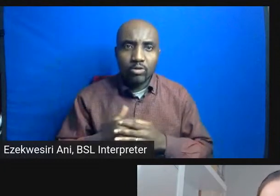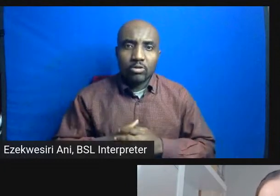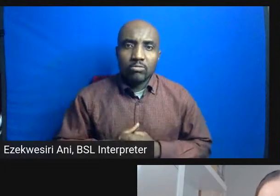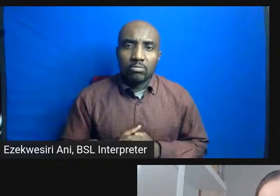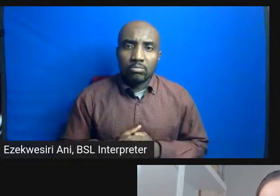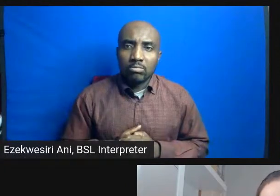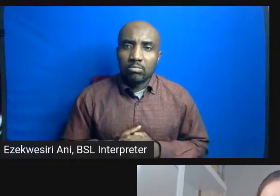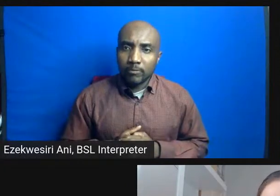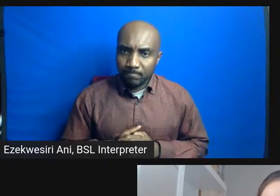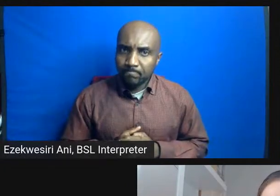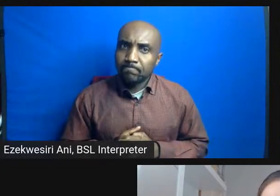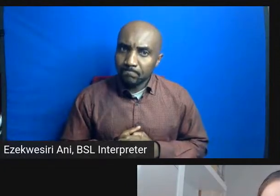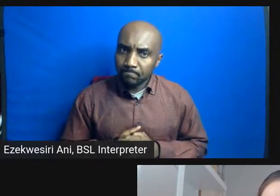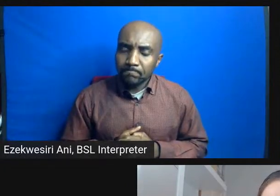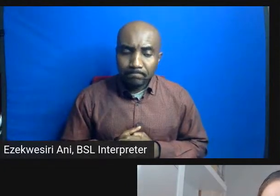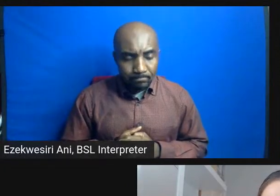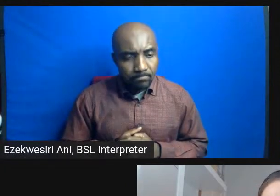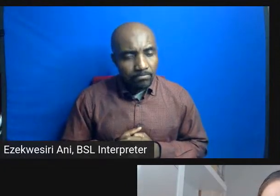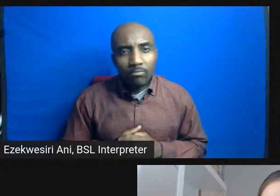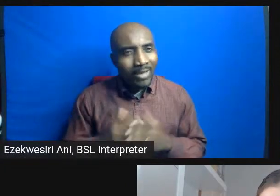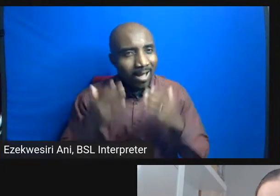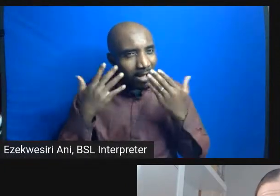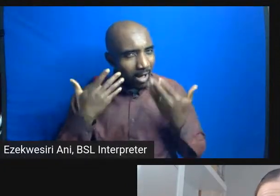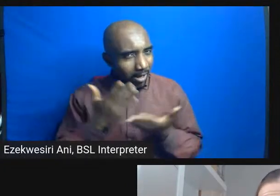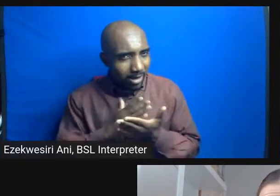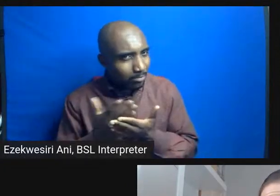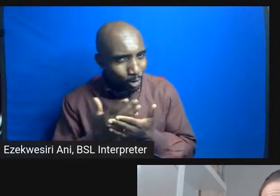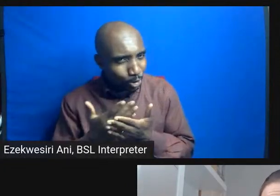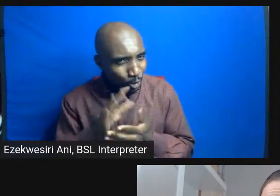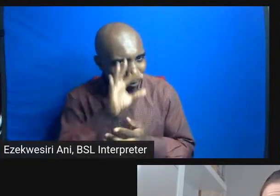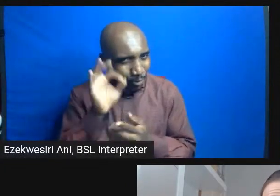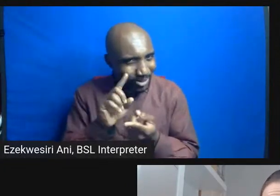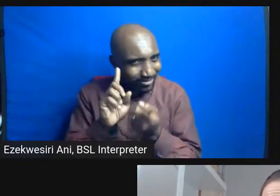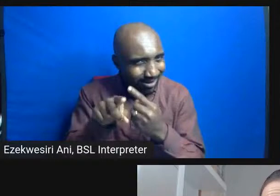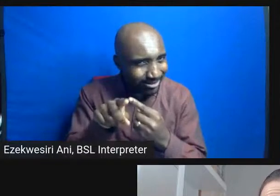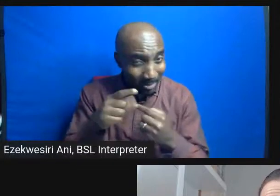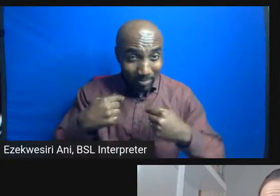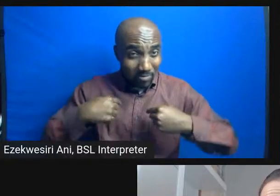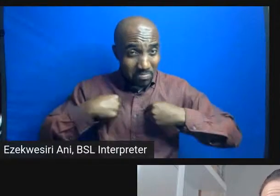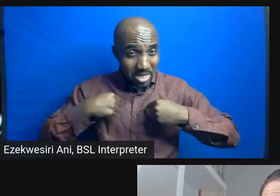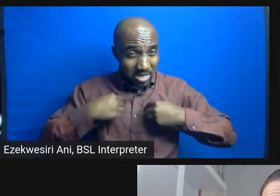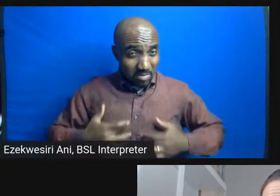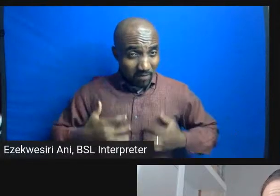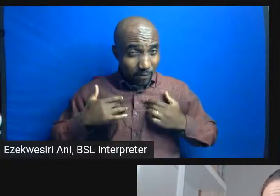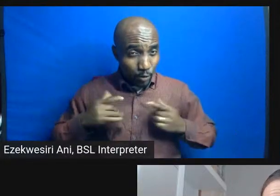right? So I don't know if I'm answering your question, but for me,